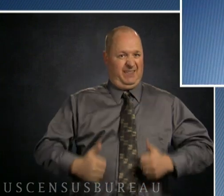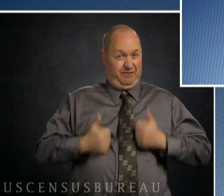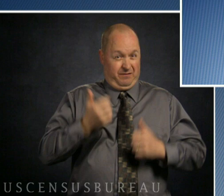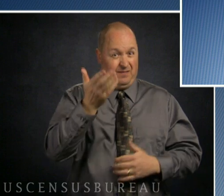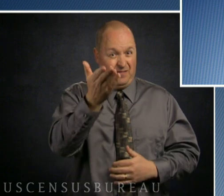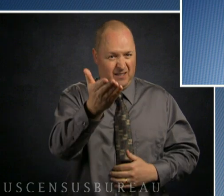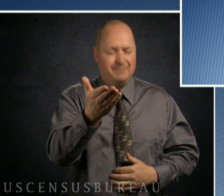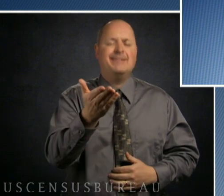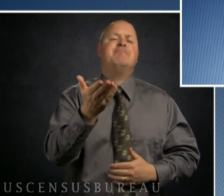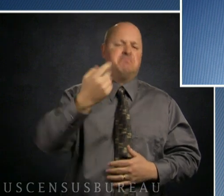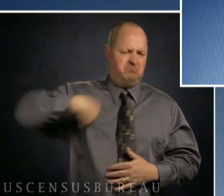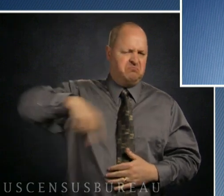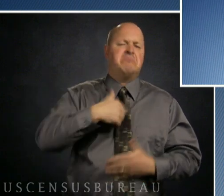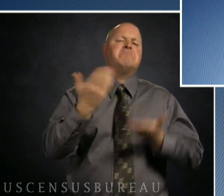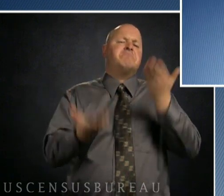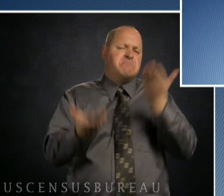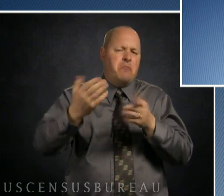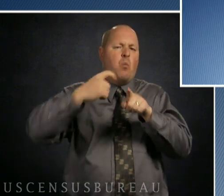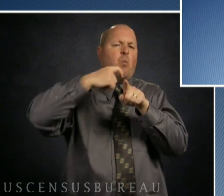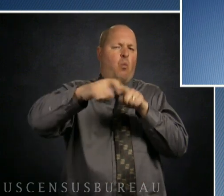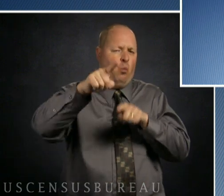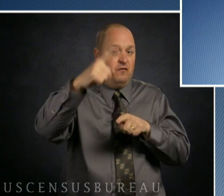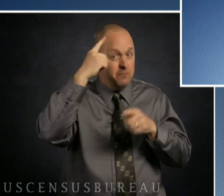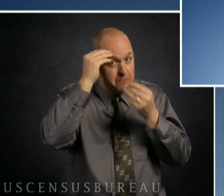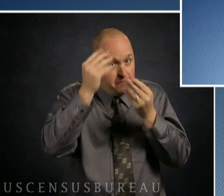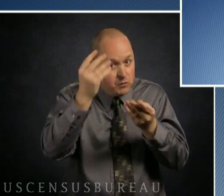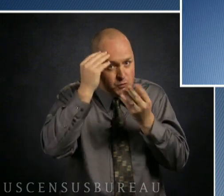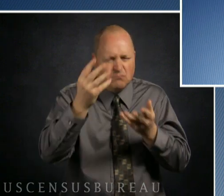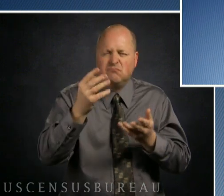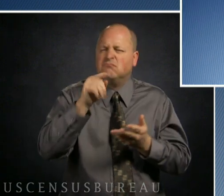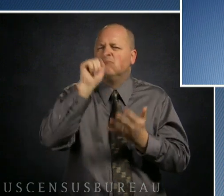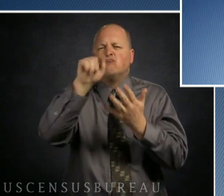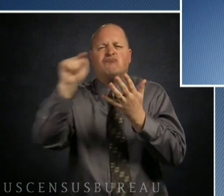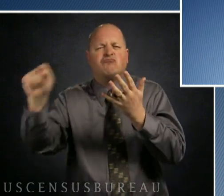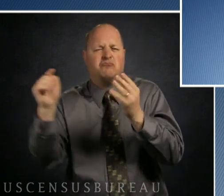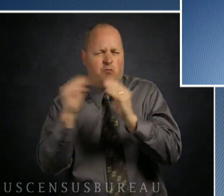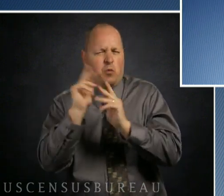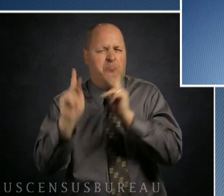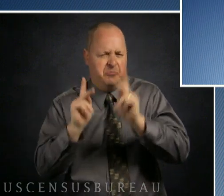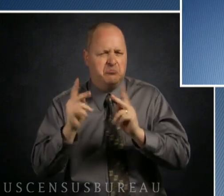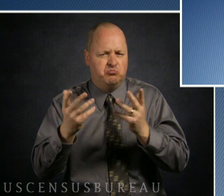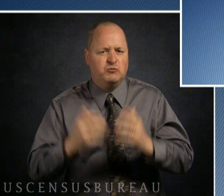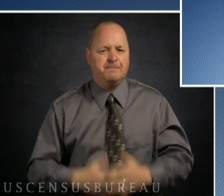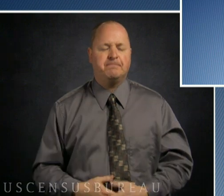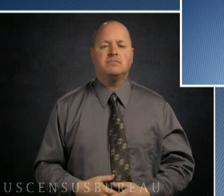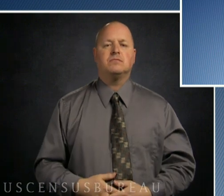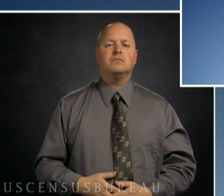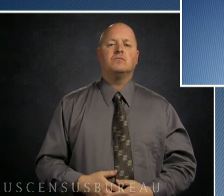12 people in this household, we may call for information about these additional people.